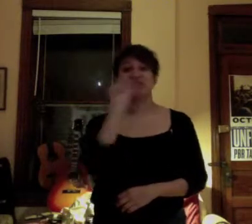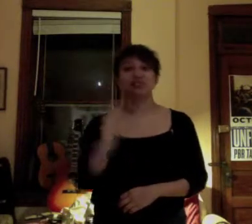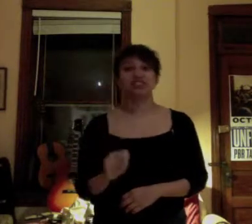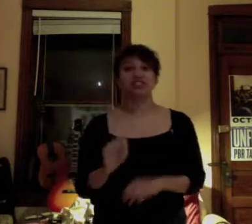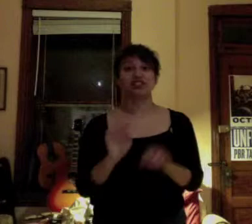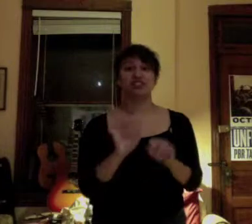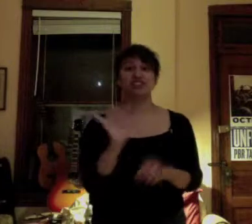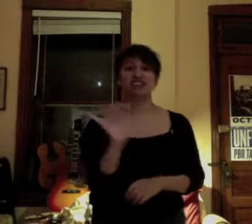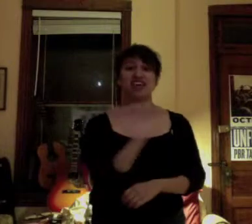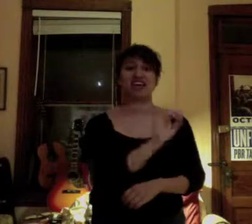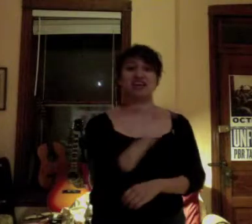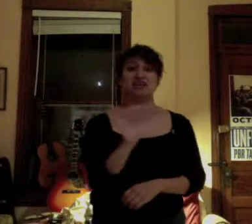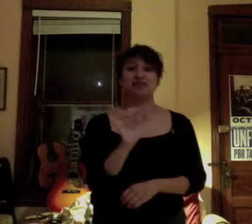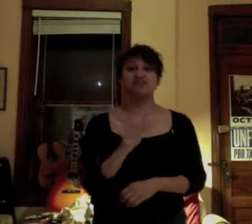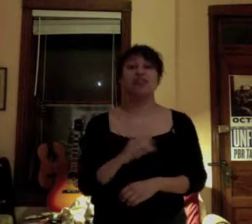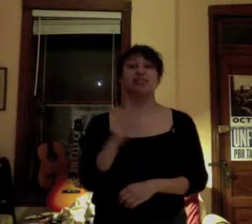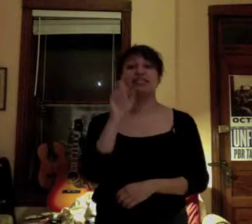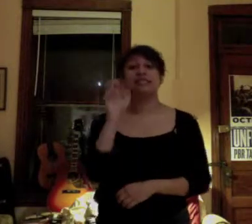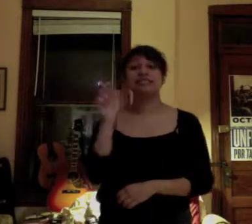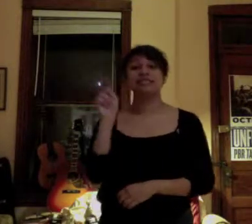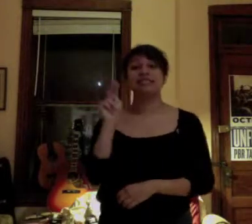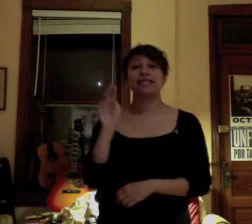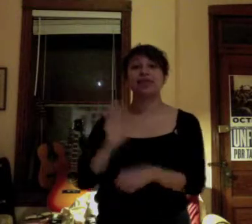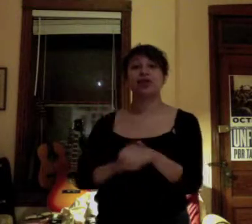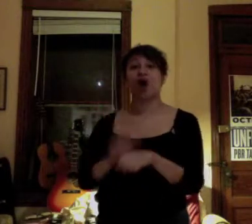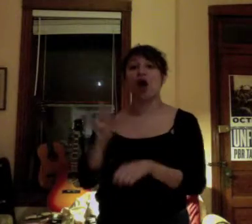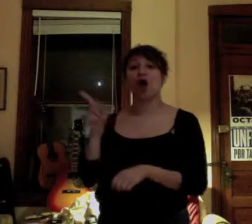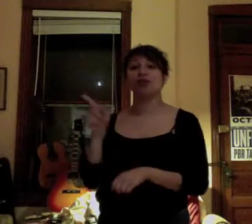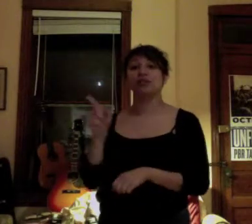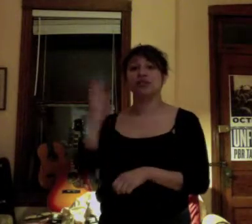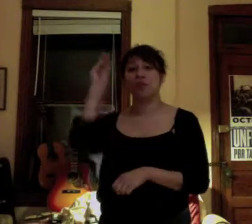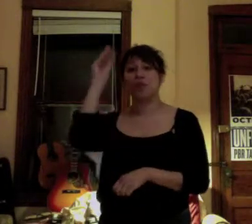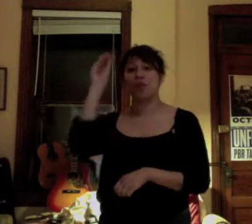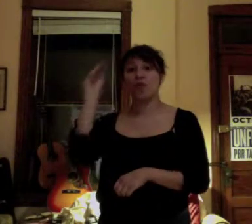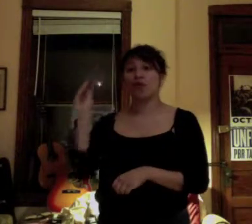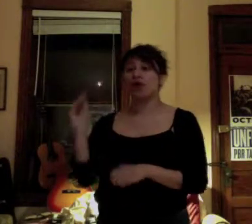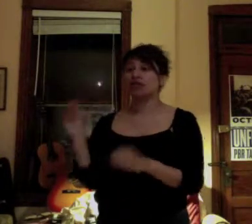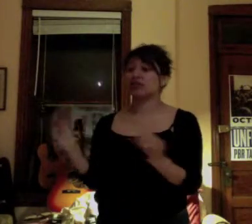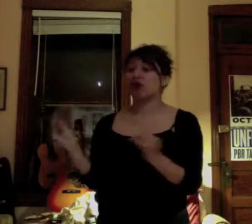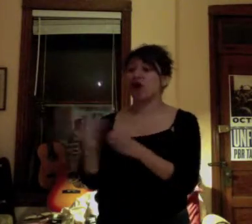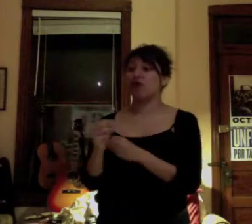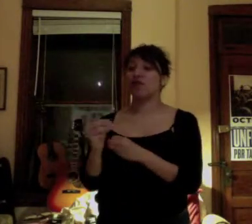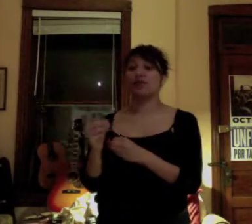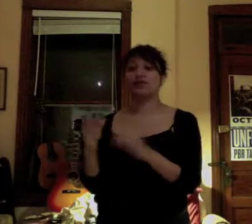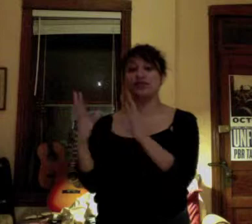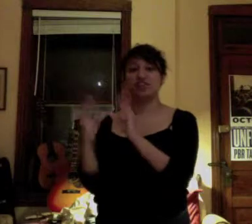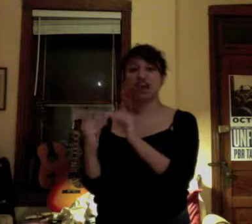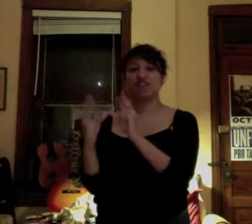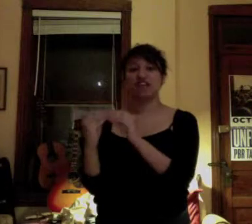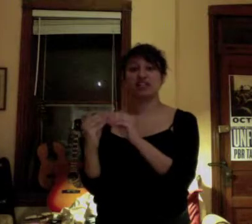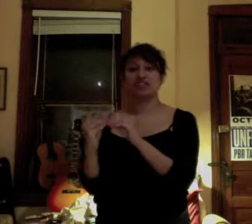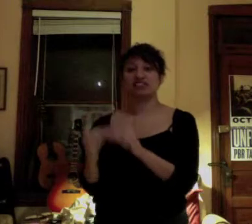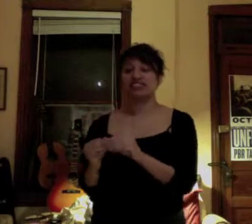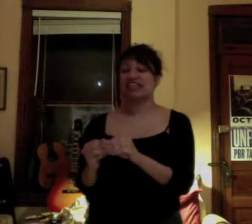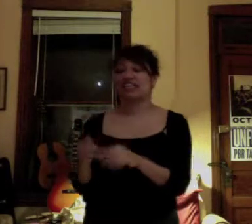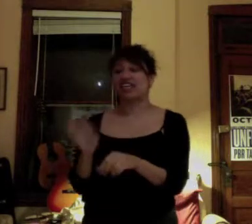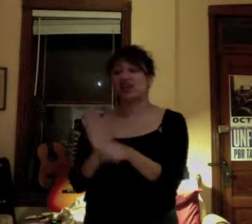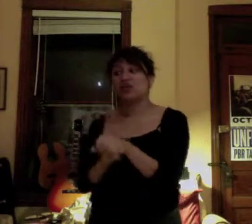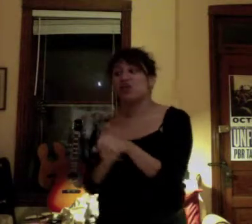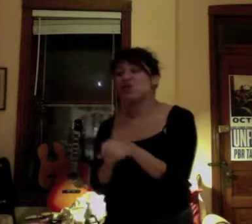him in for a conference. The dean warned him that if his performance continued at this poor level, he would be asked